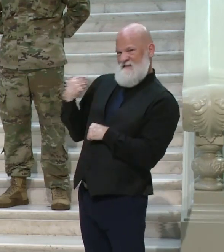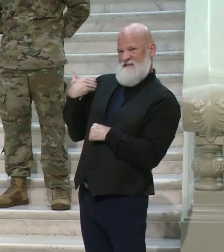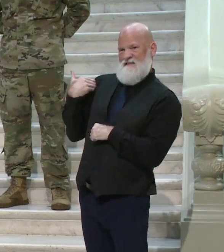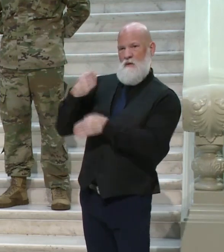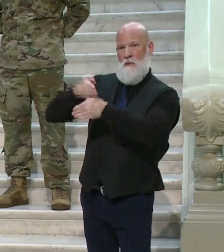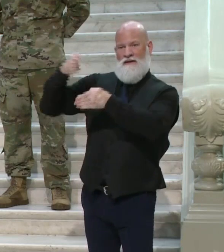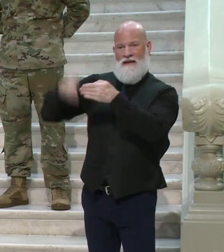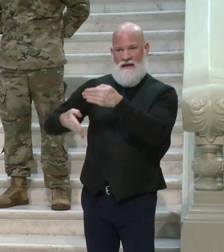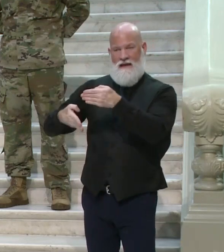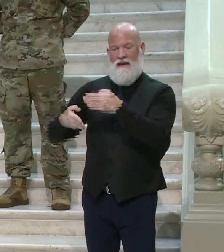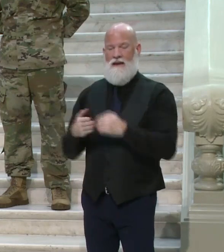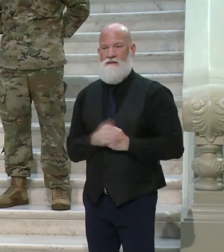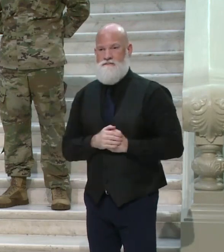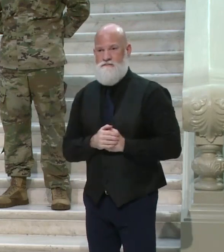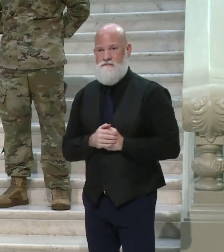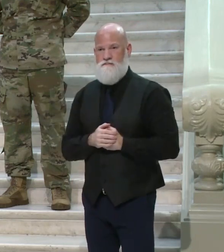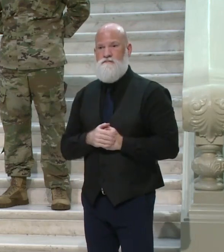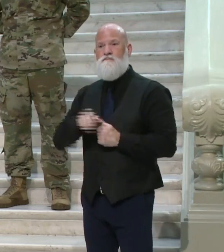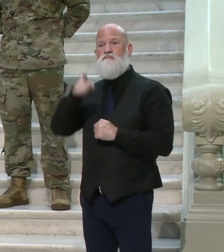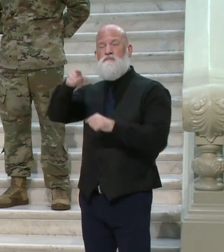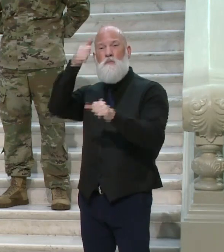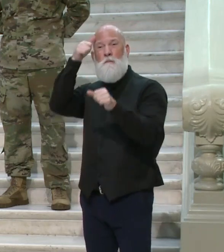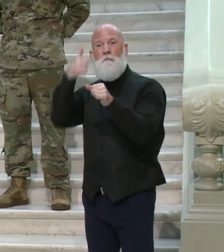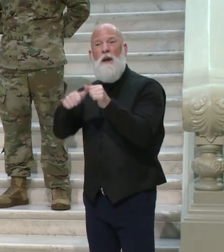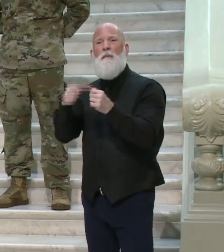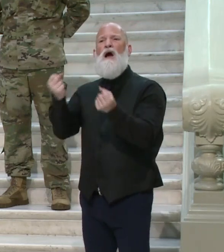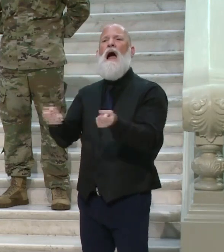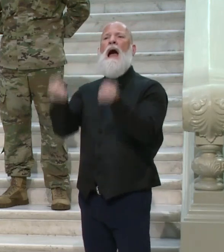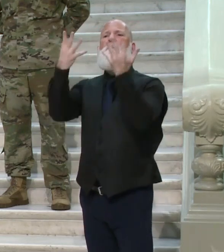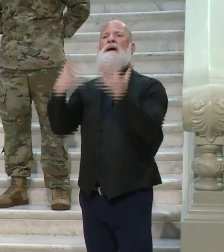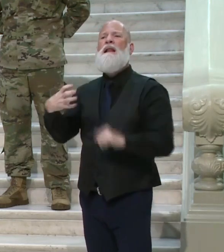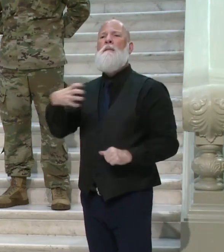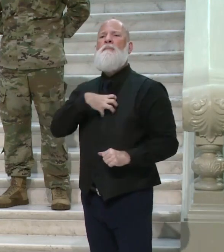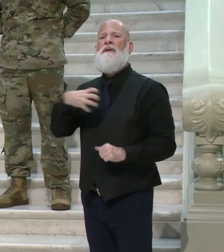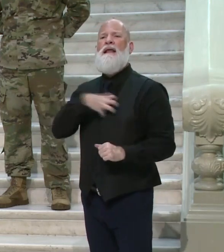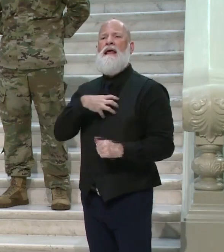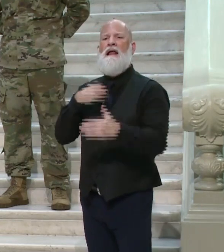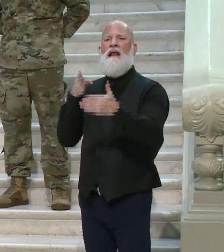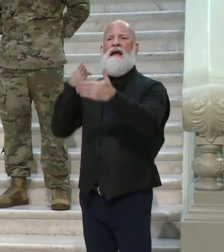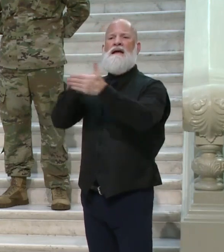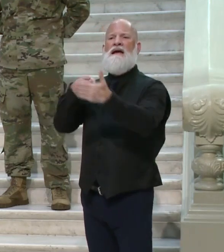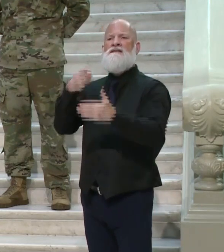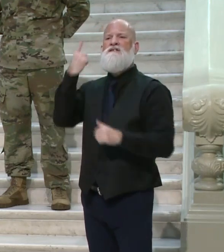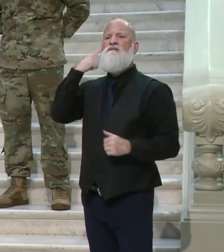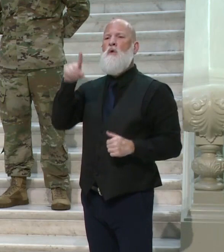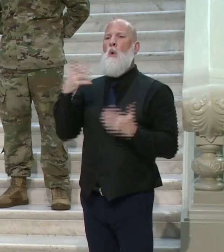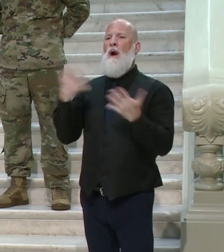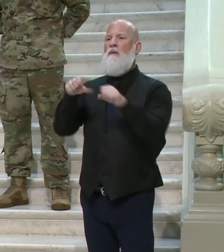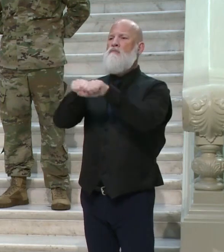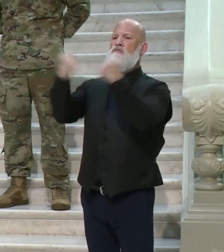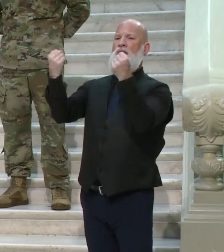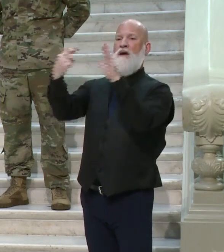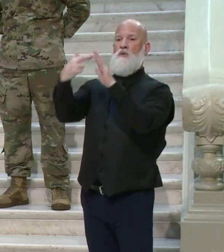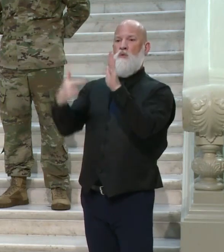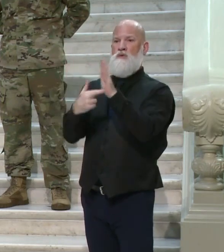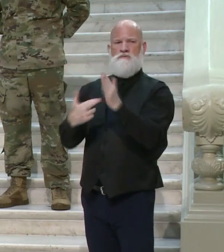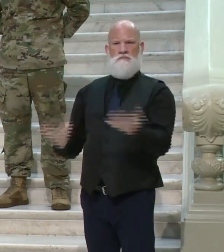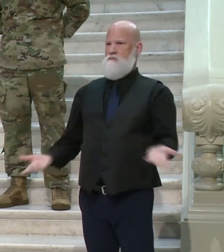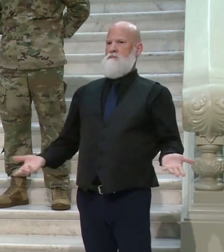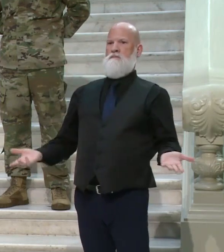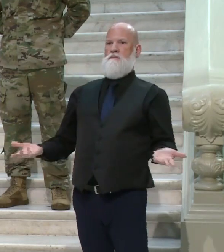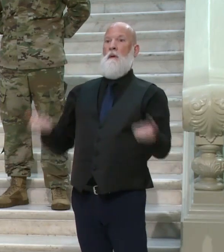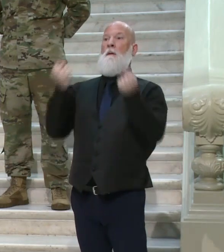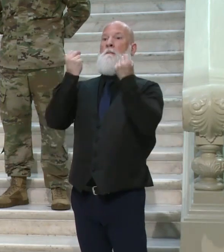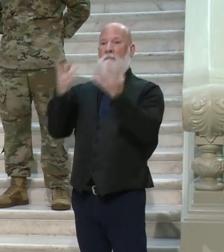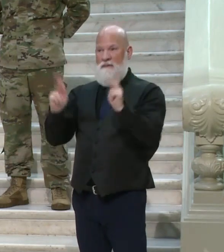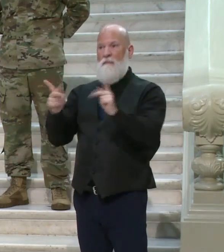was over the weekend with the number of complaints that we had because so many people were compliant. People were excited because they